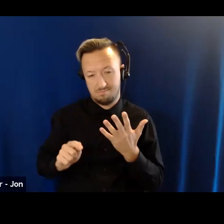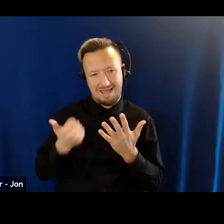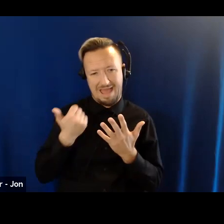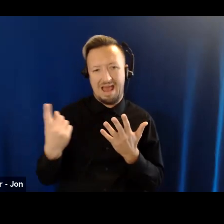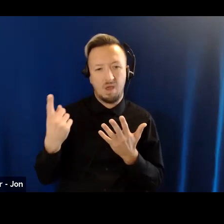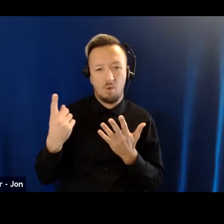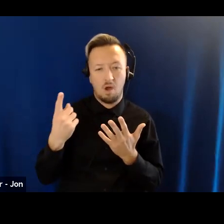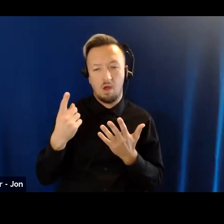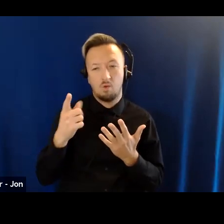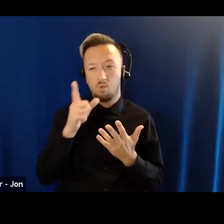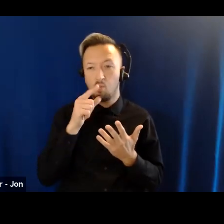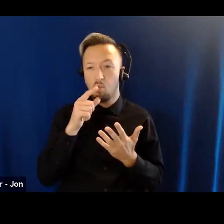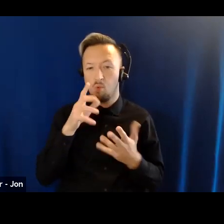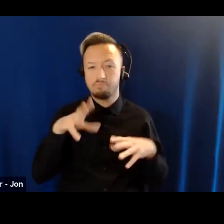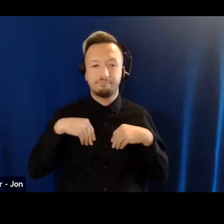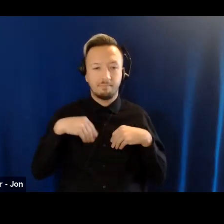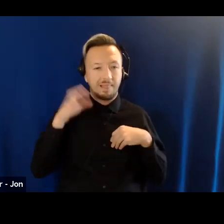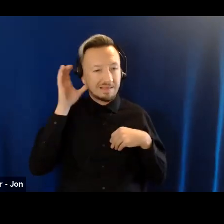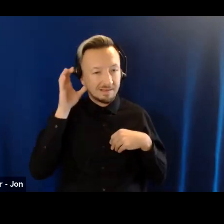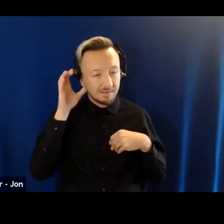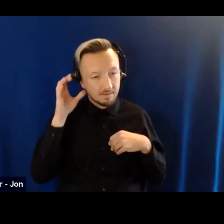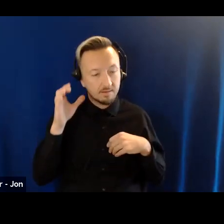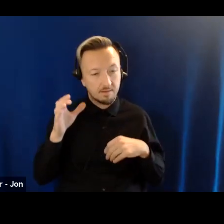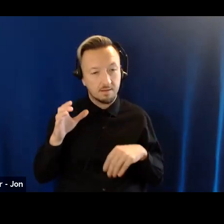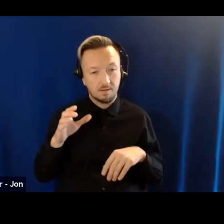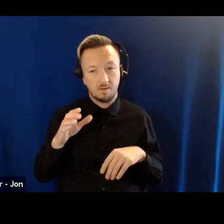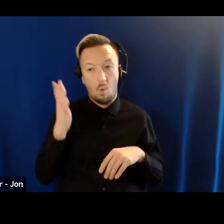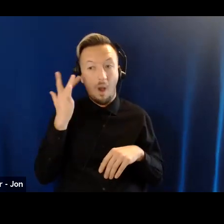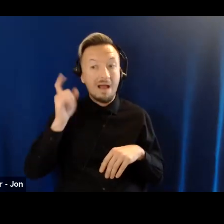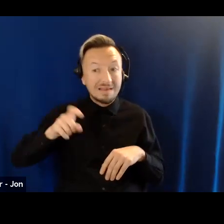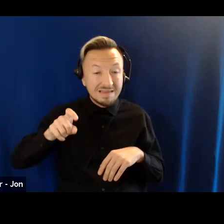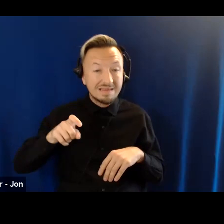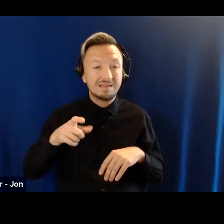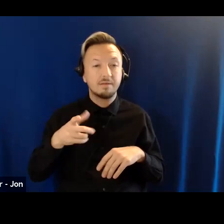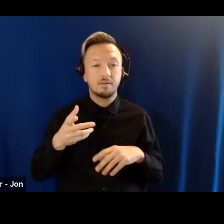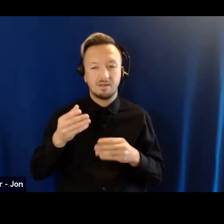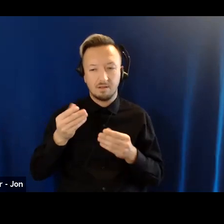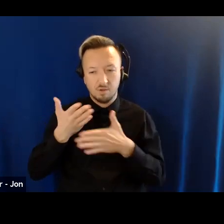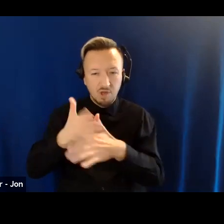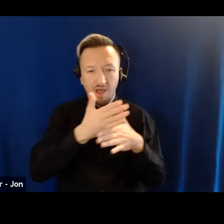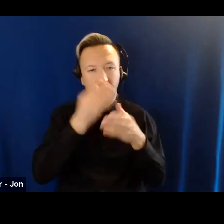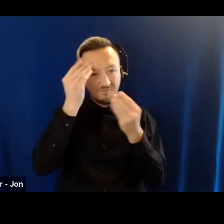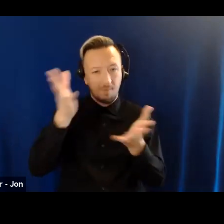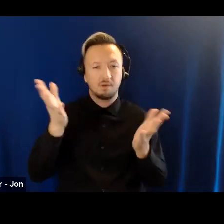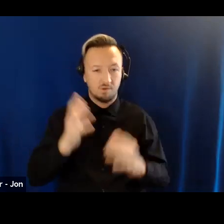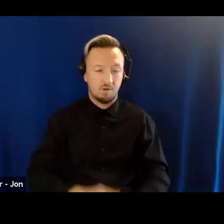the backstory of relocation and why it's needed, and getting the information out there and keeping it out there is